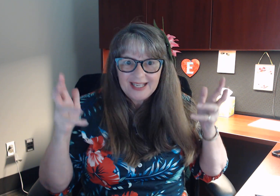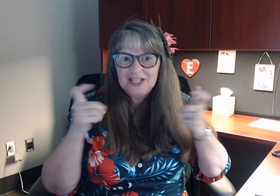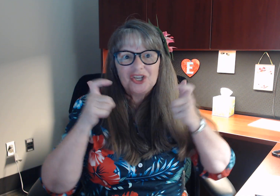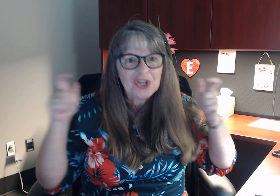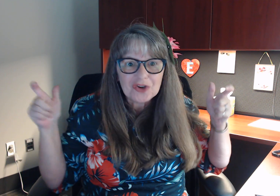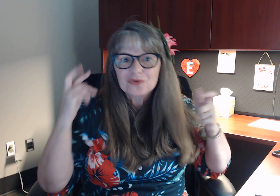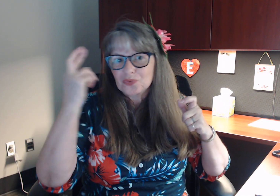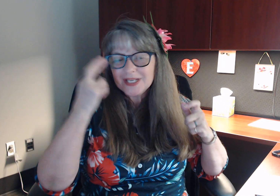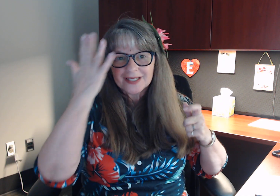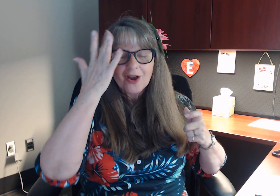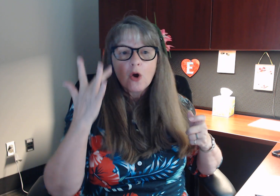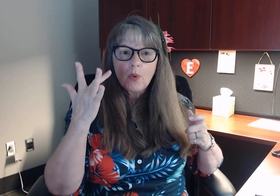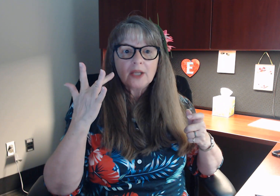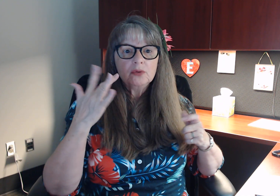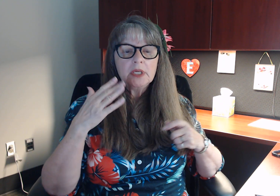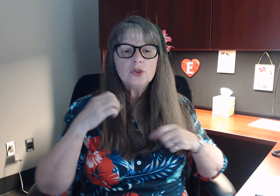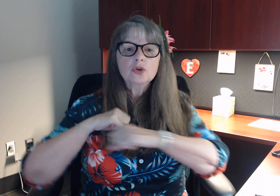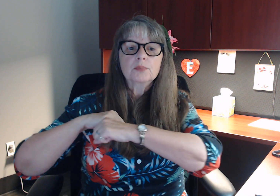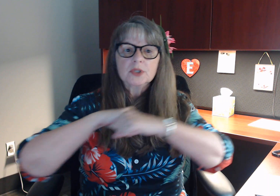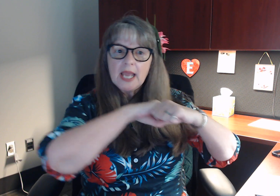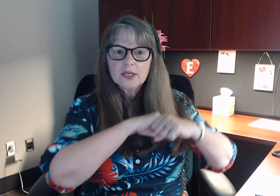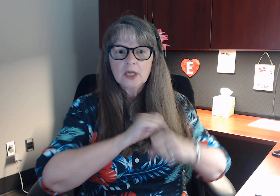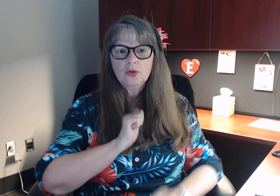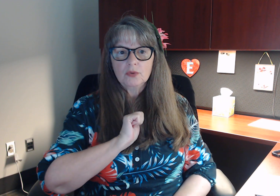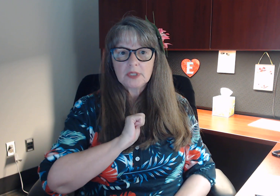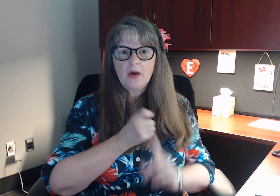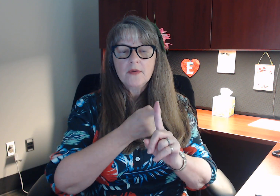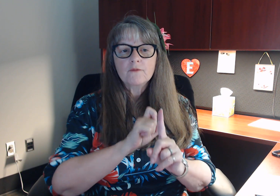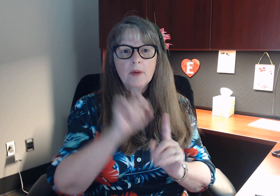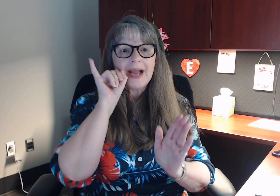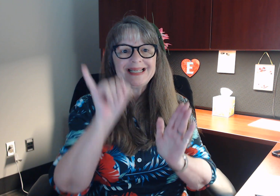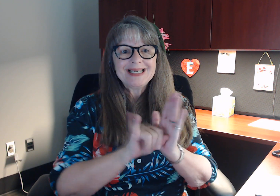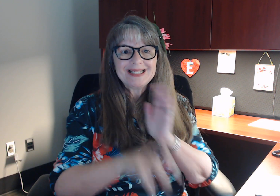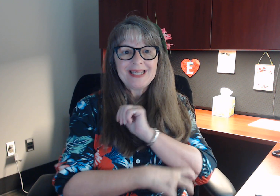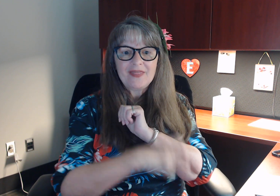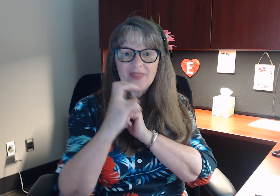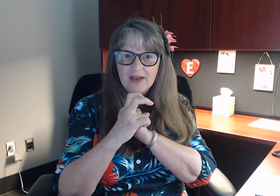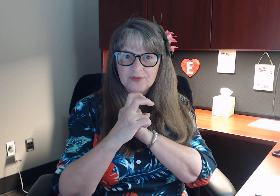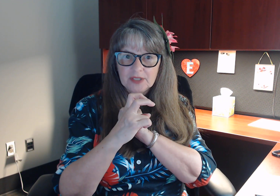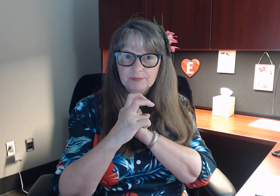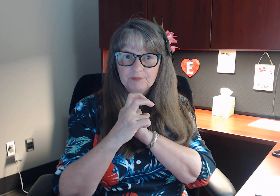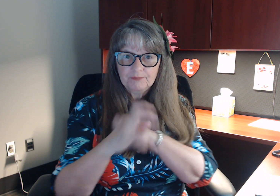a huge reason why you need to protect yourself from identity theft.